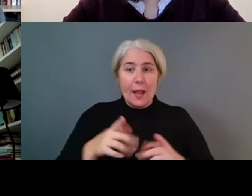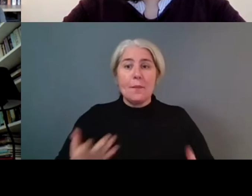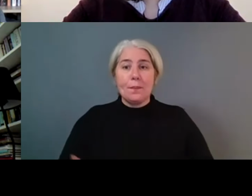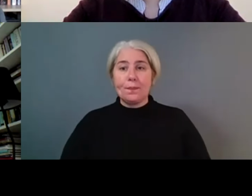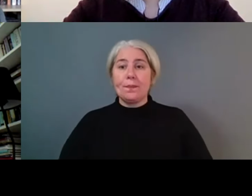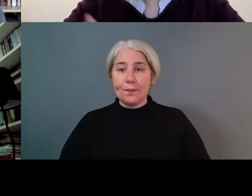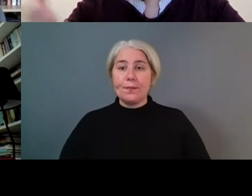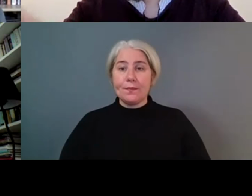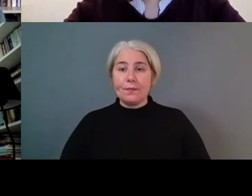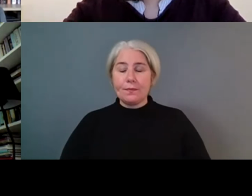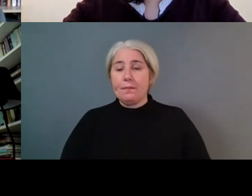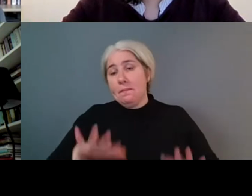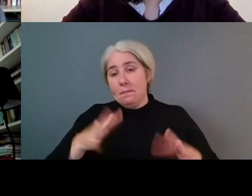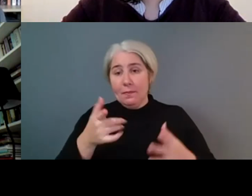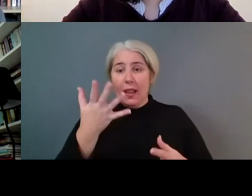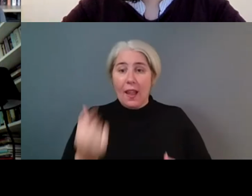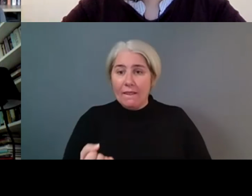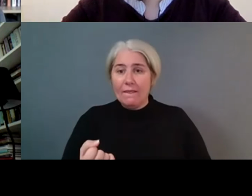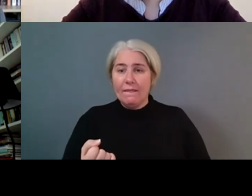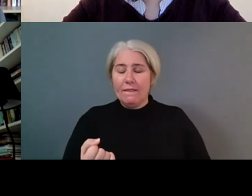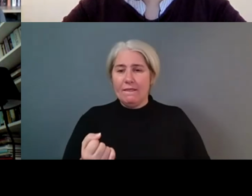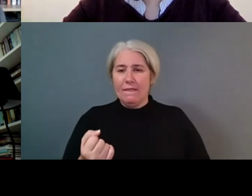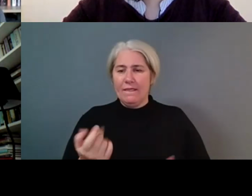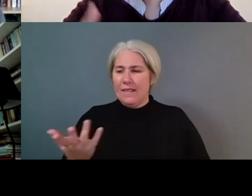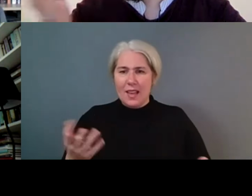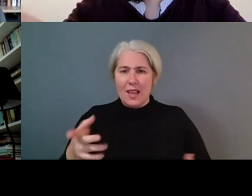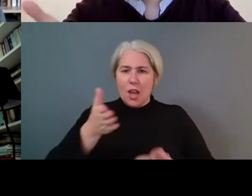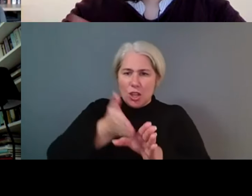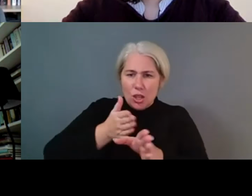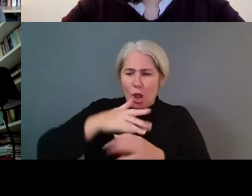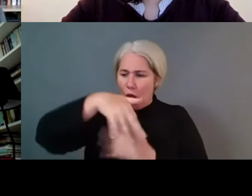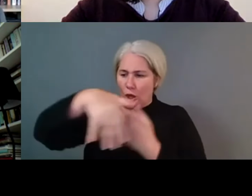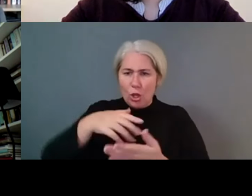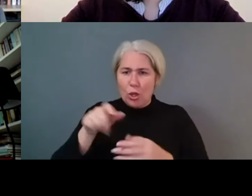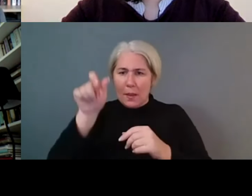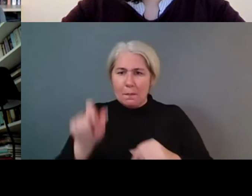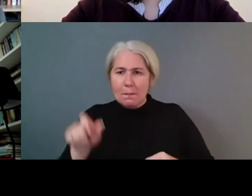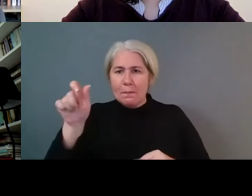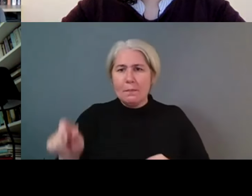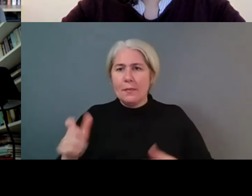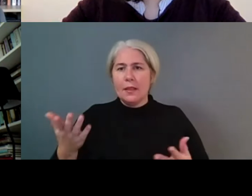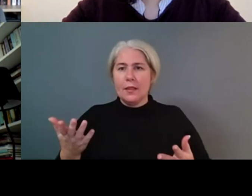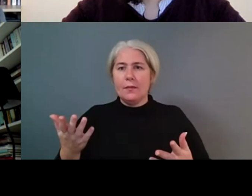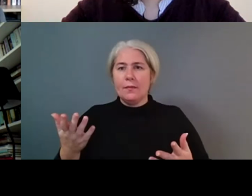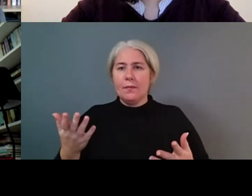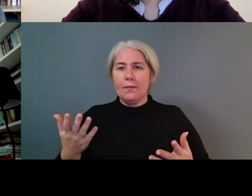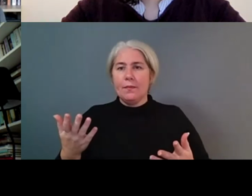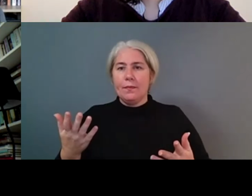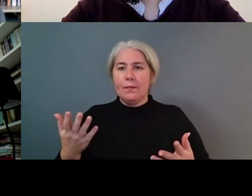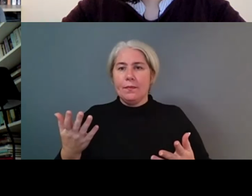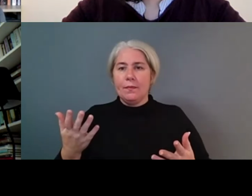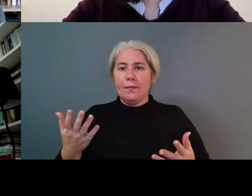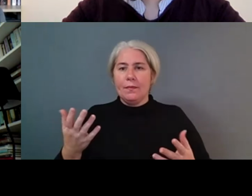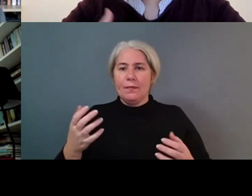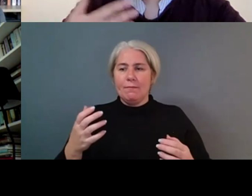particular concerns, such as participation of persons with psychosocial disabilities in the processes